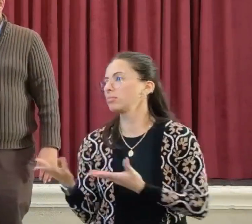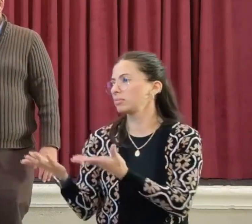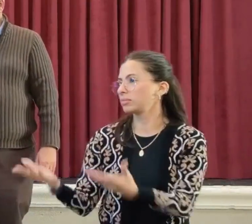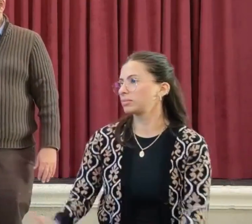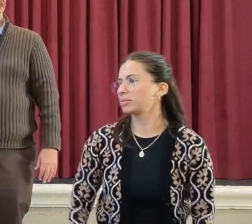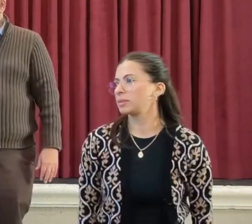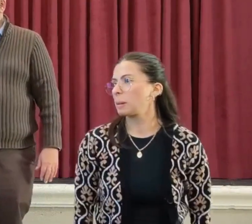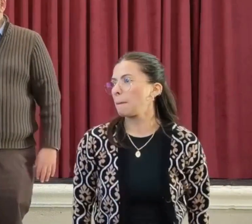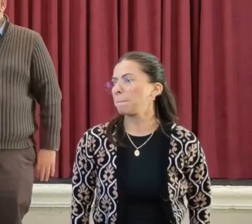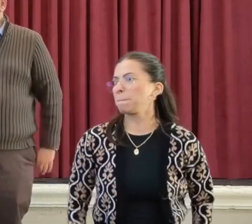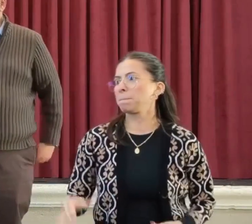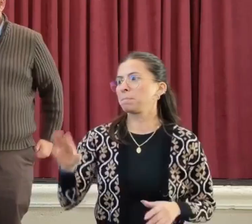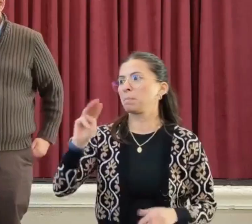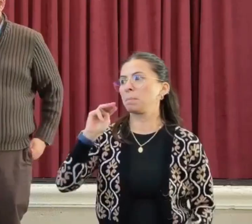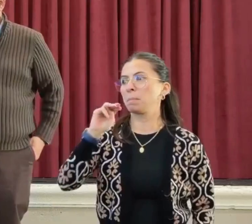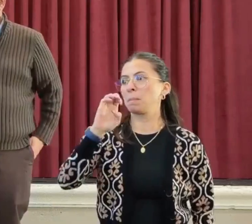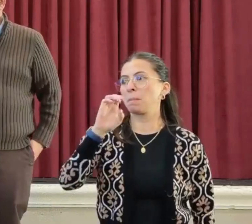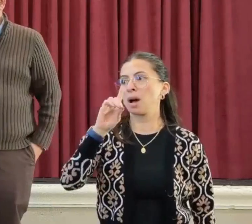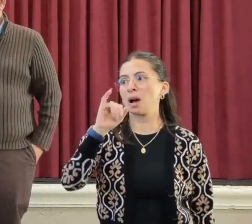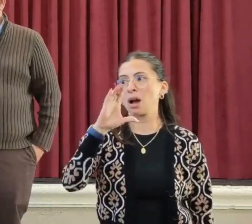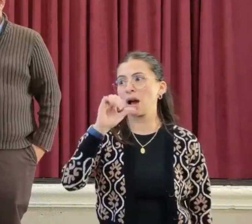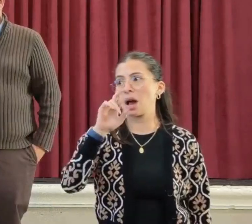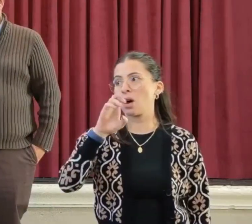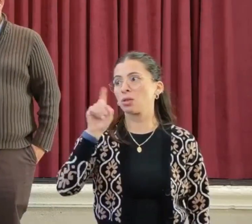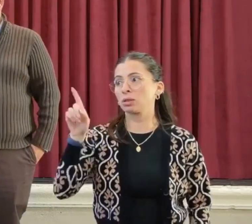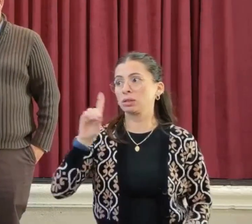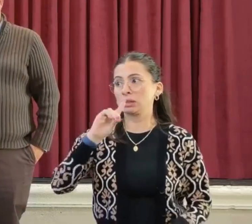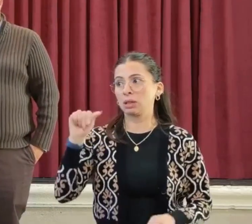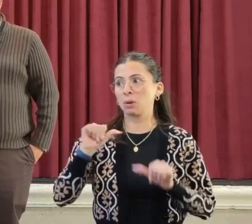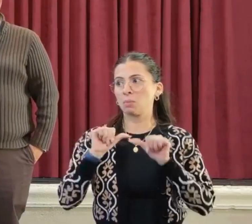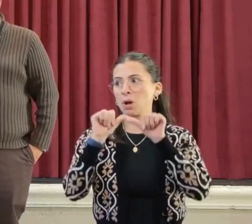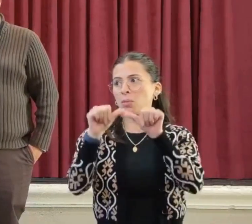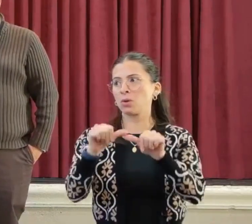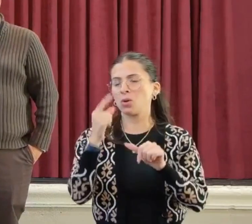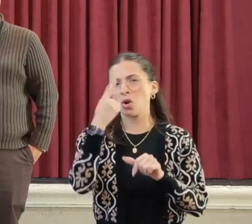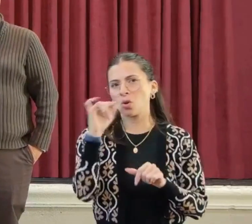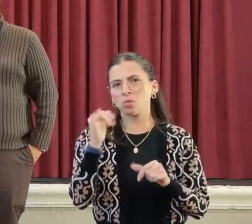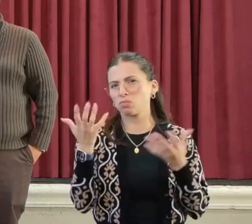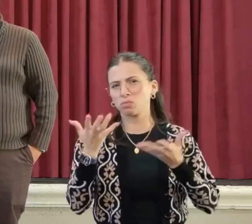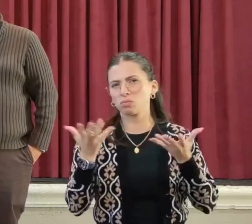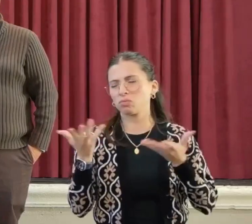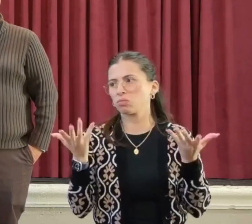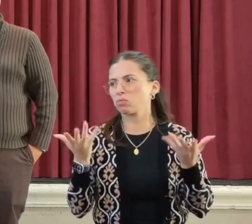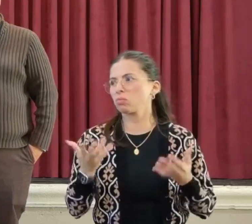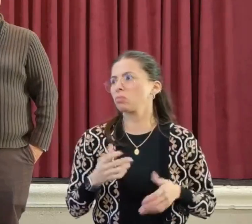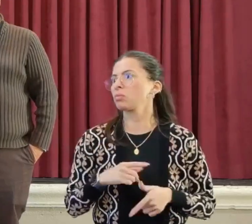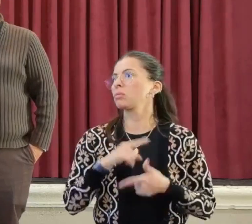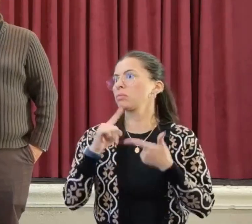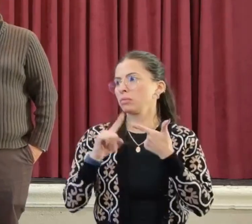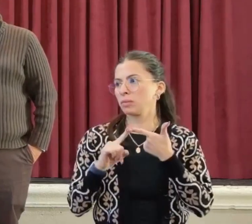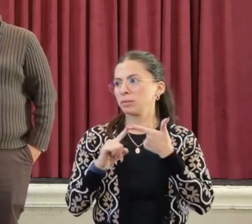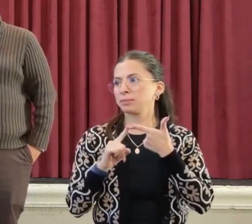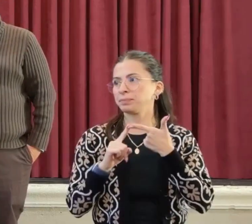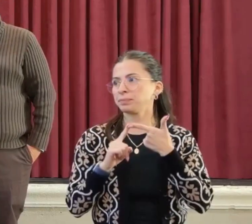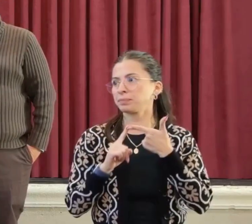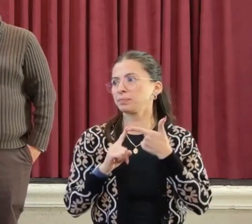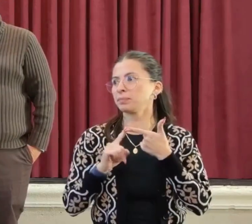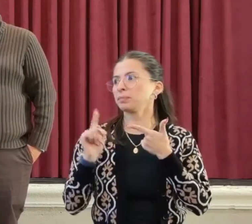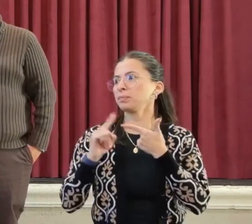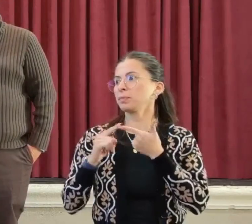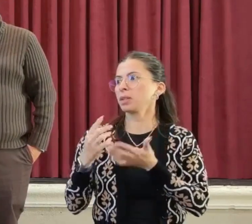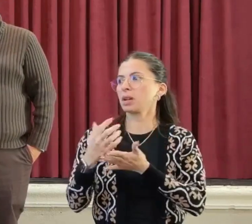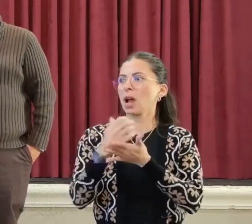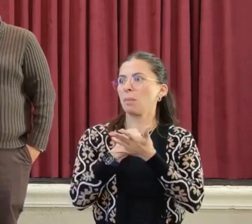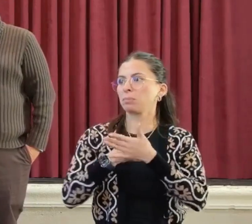We have a question from the audience. So Medicare disability or permanent disability, what does that mean